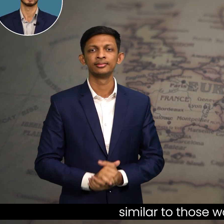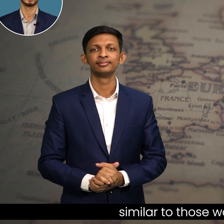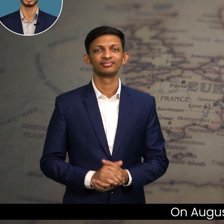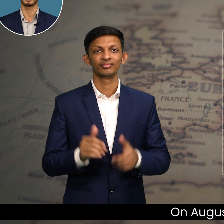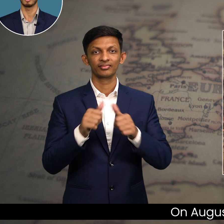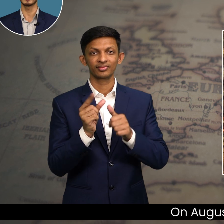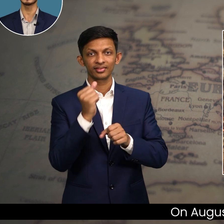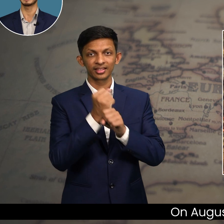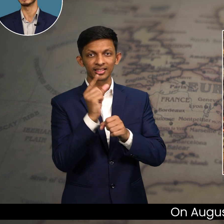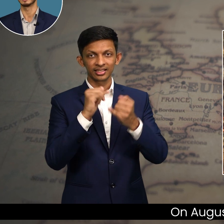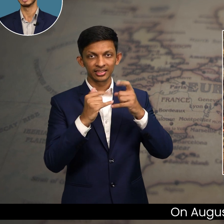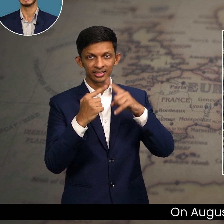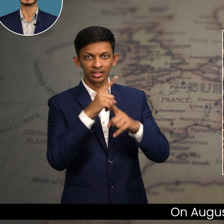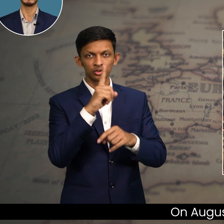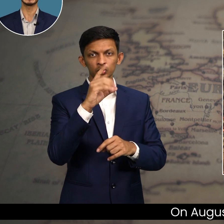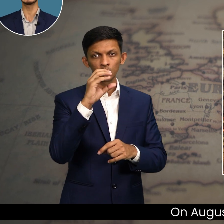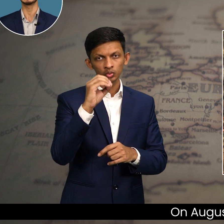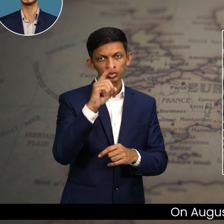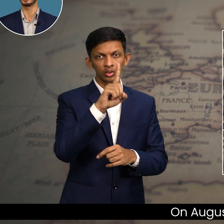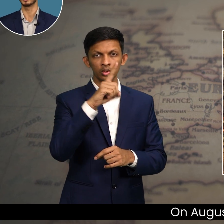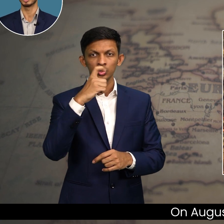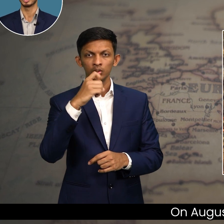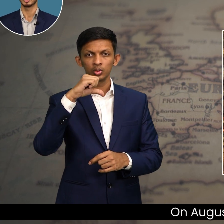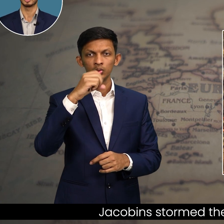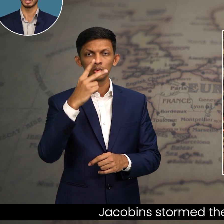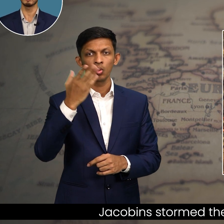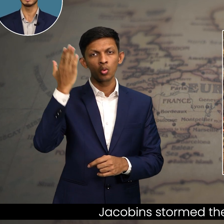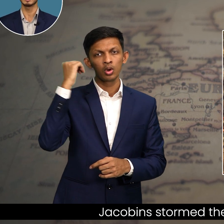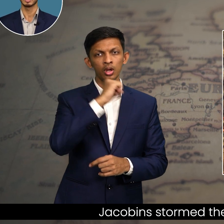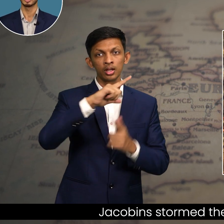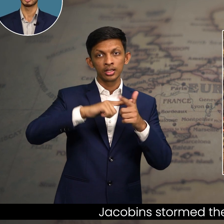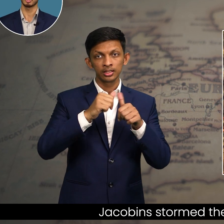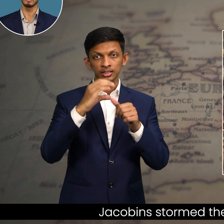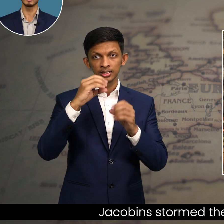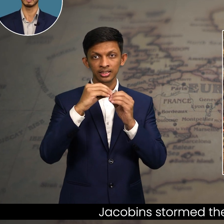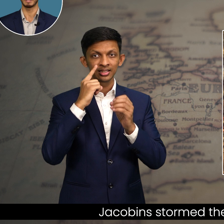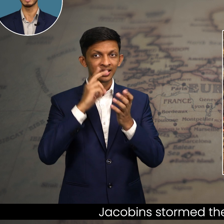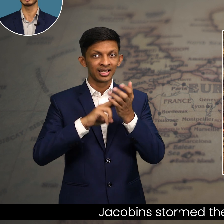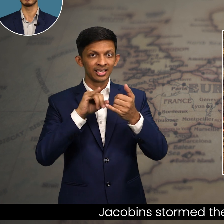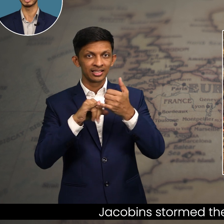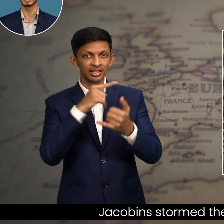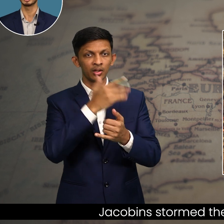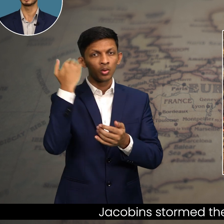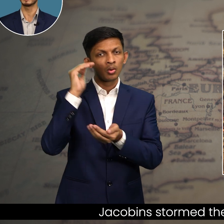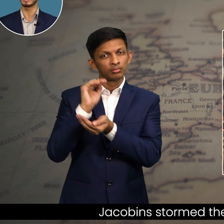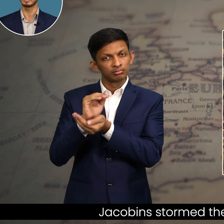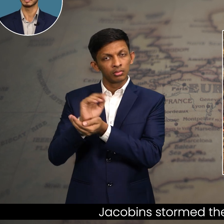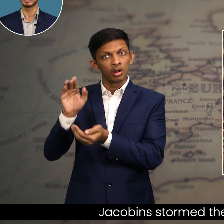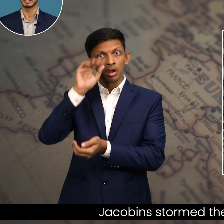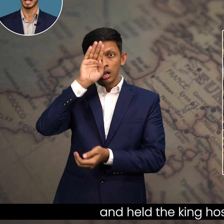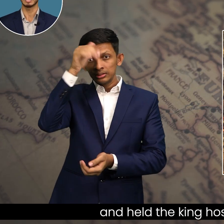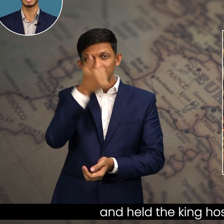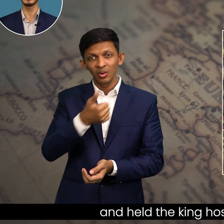workers. On August 10, 1792, Jacobins stormed the palace of the